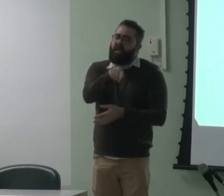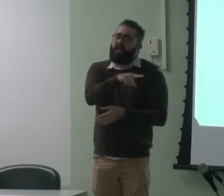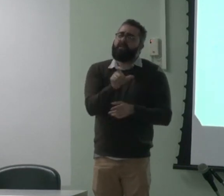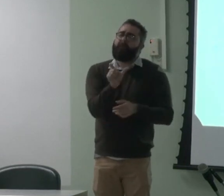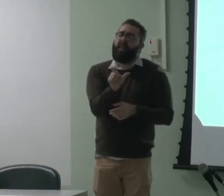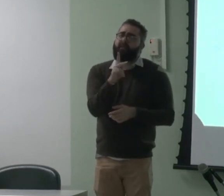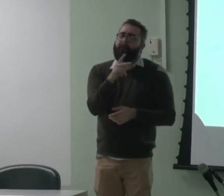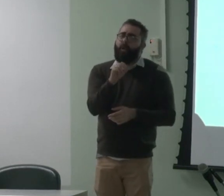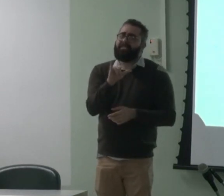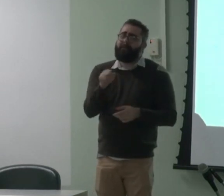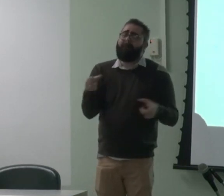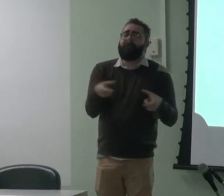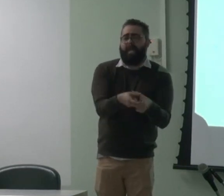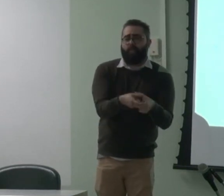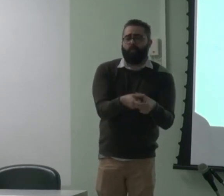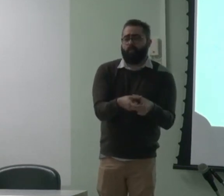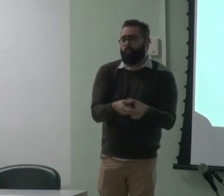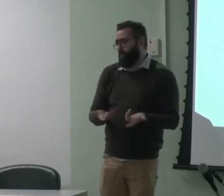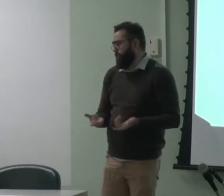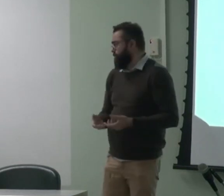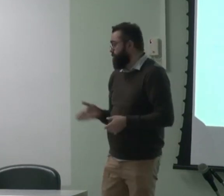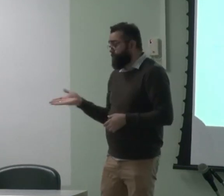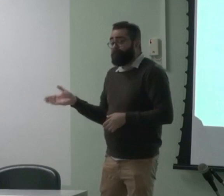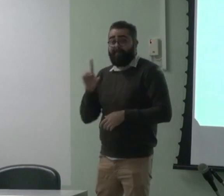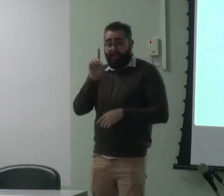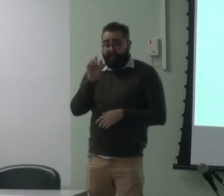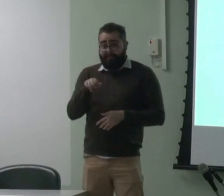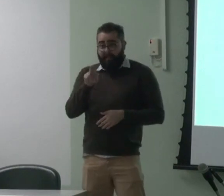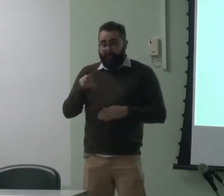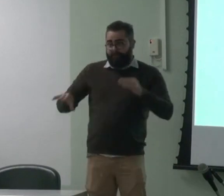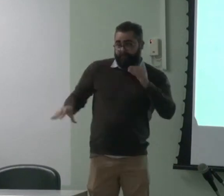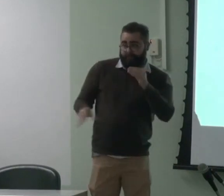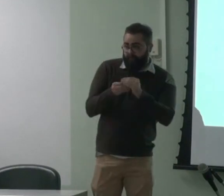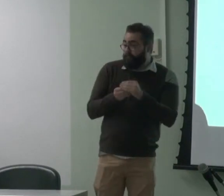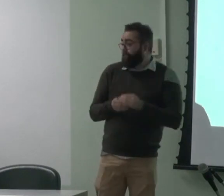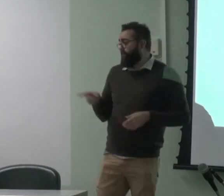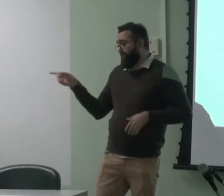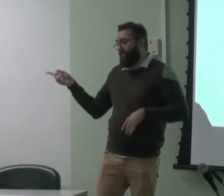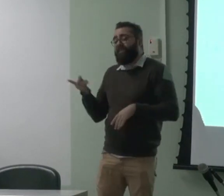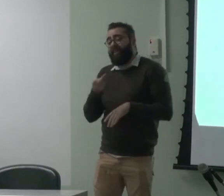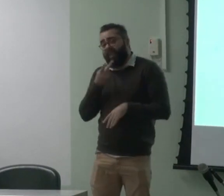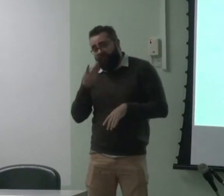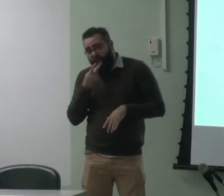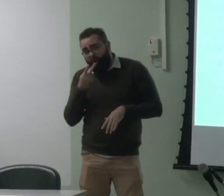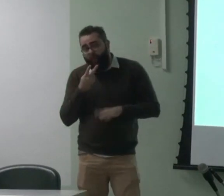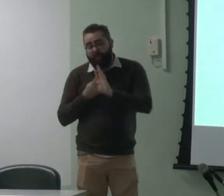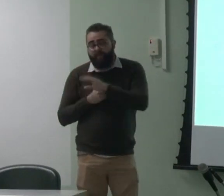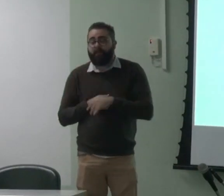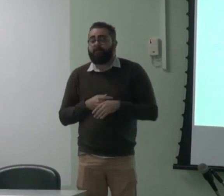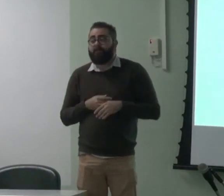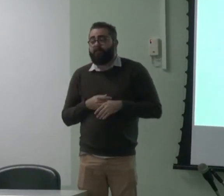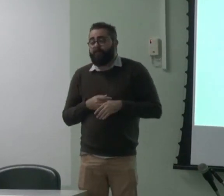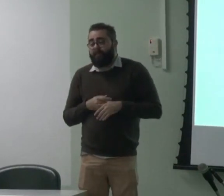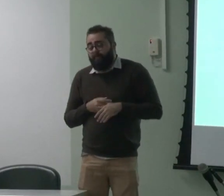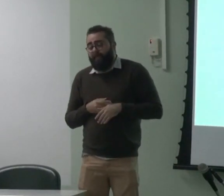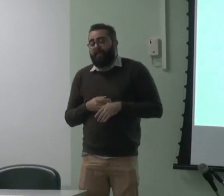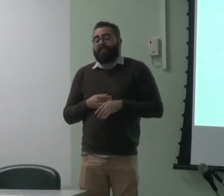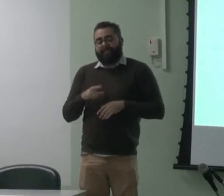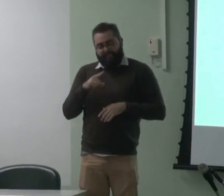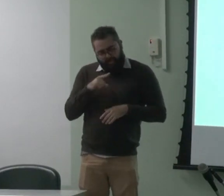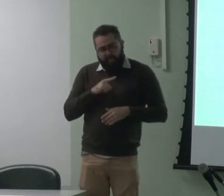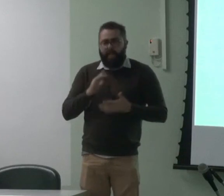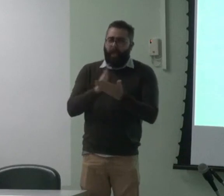to add something. Yeah, sure. So, as you mentioned, polysemy is one part of the difficulties